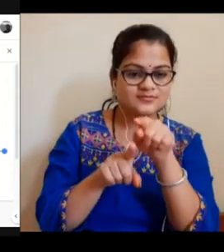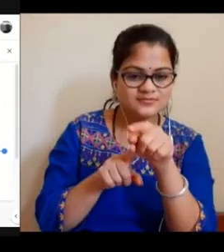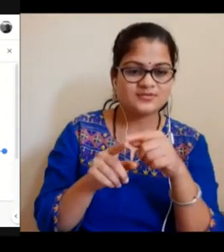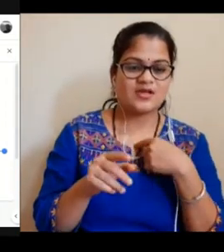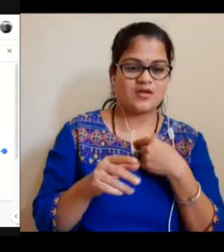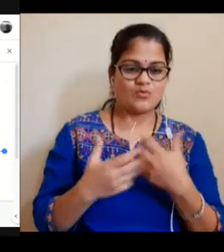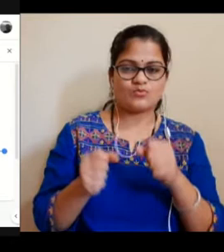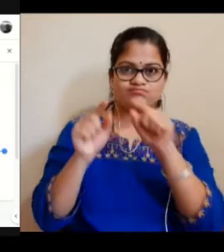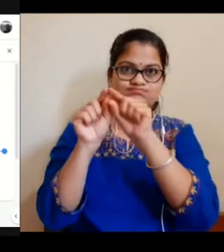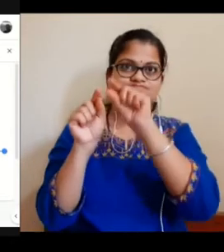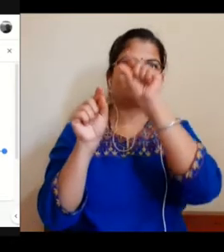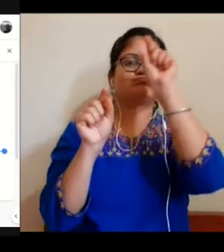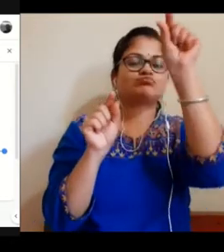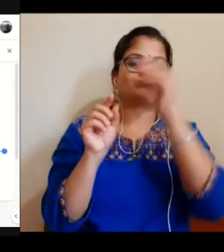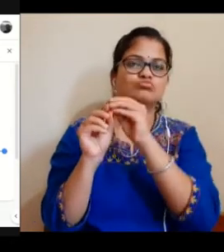relocate it.